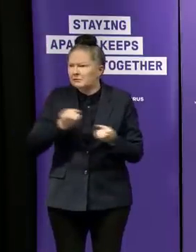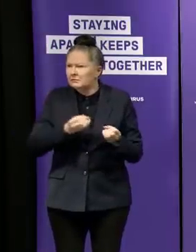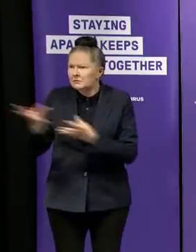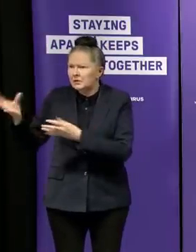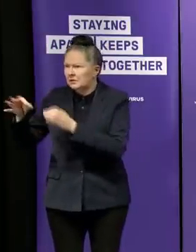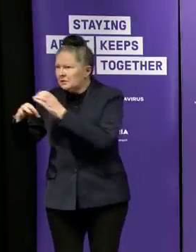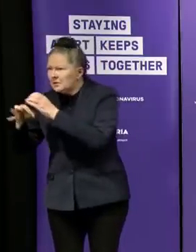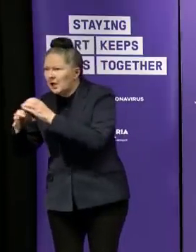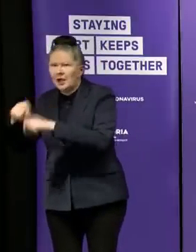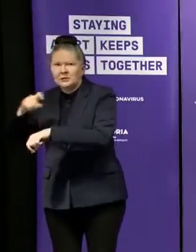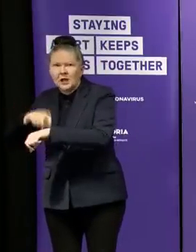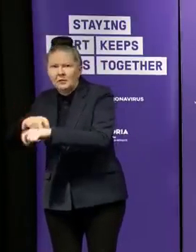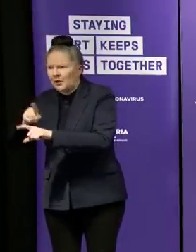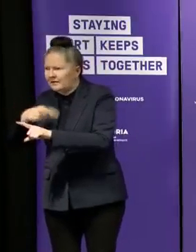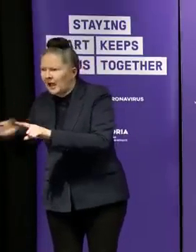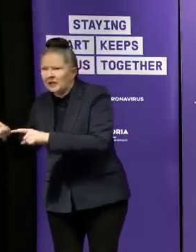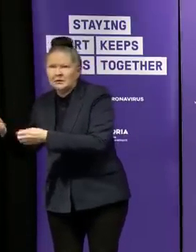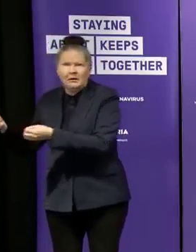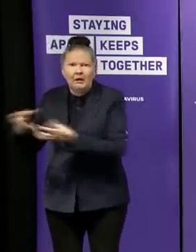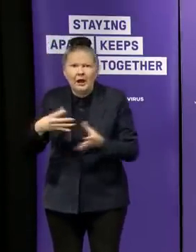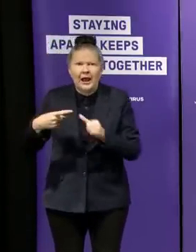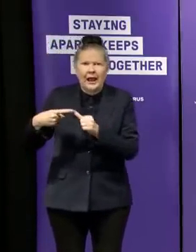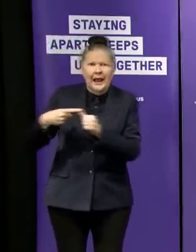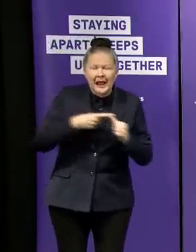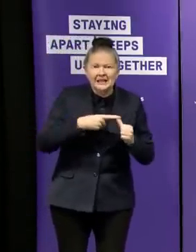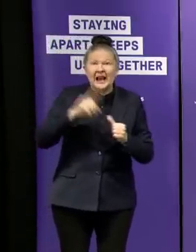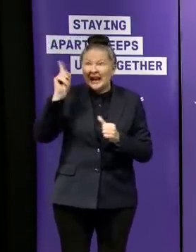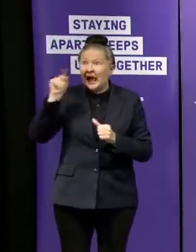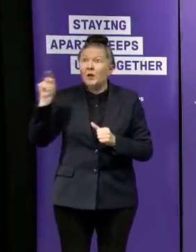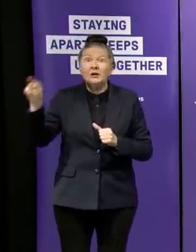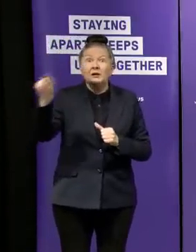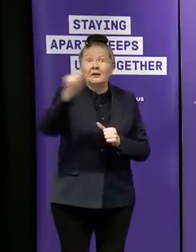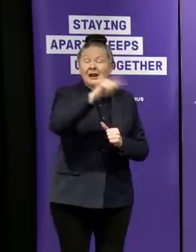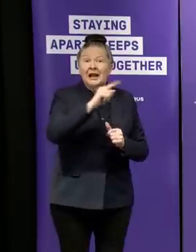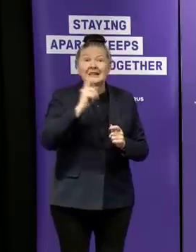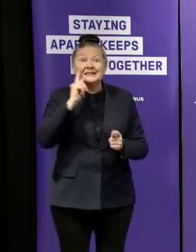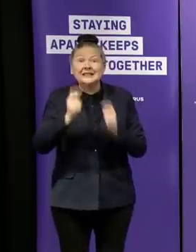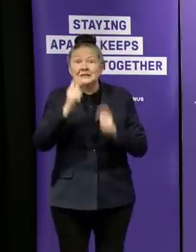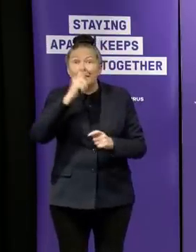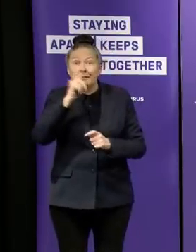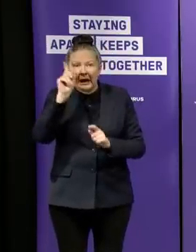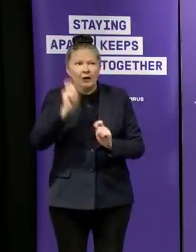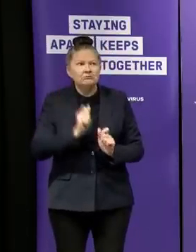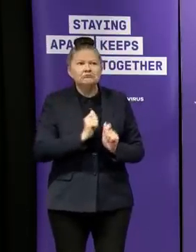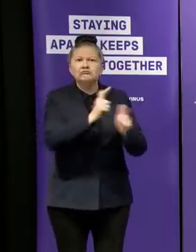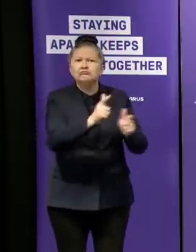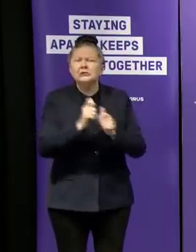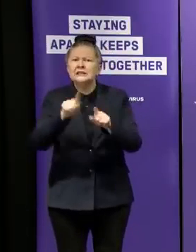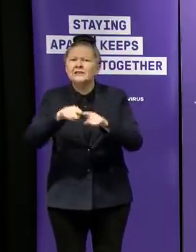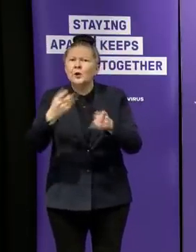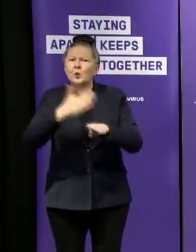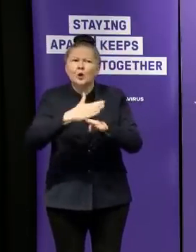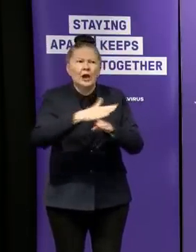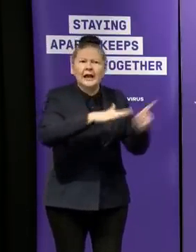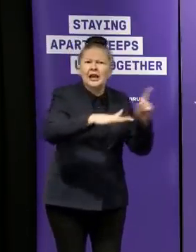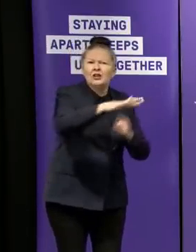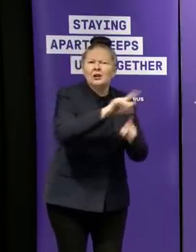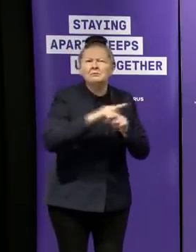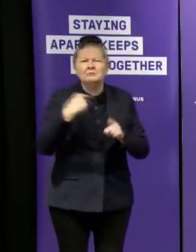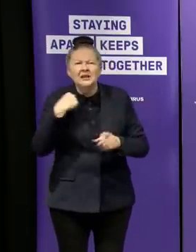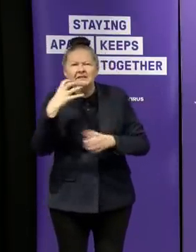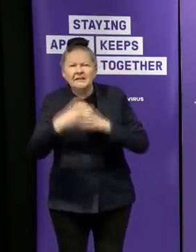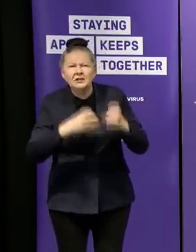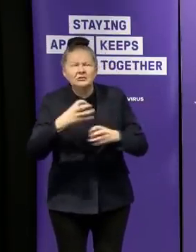better, and testing services that now are going to workplaces, high-risk workplaces, disability services,